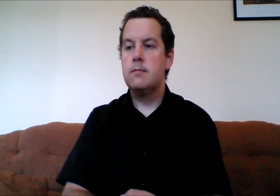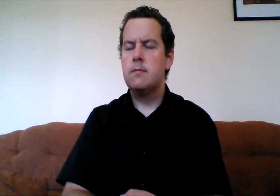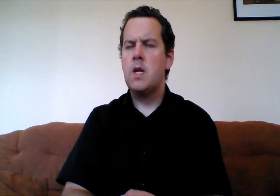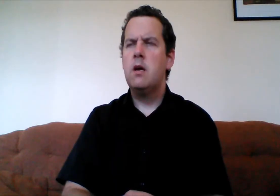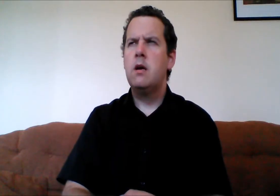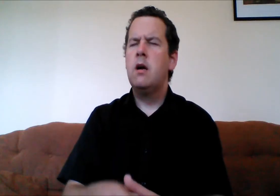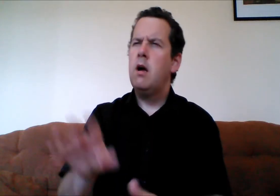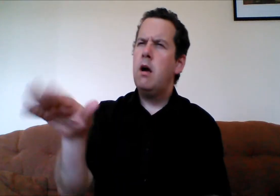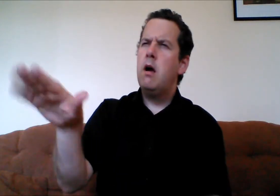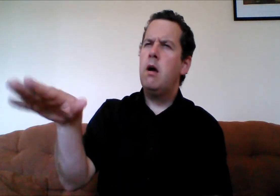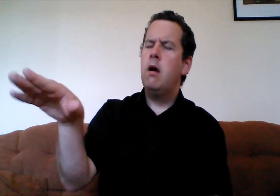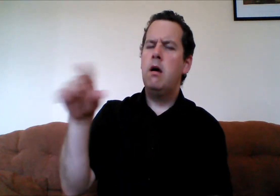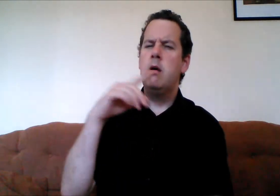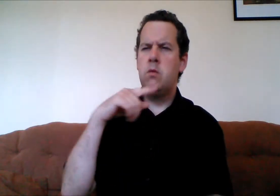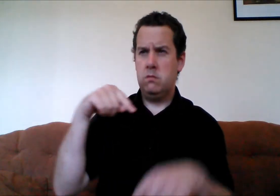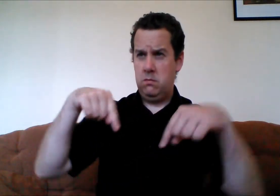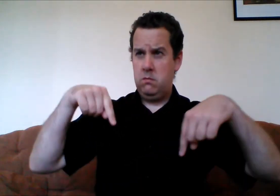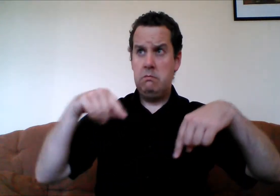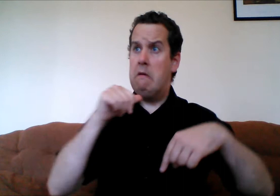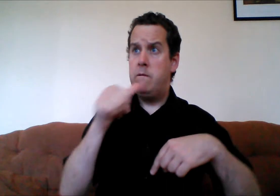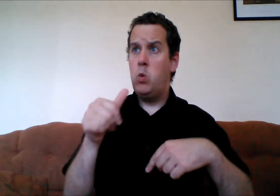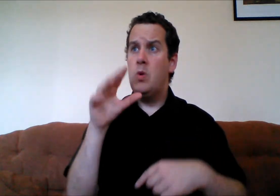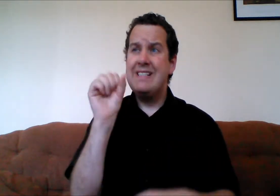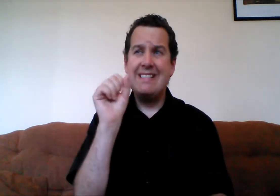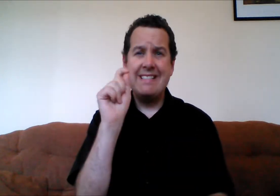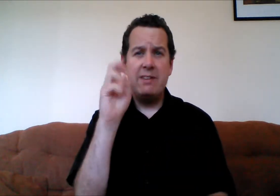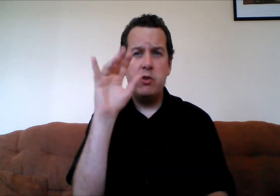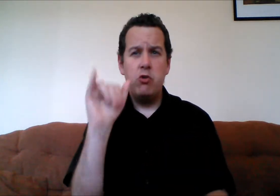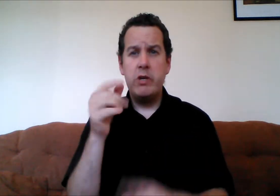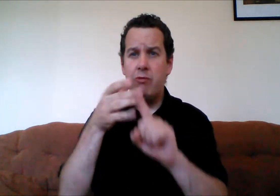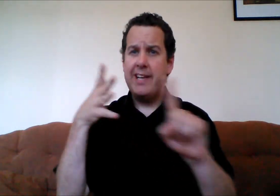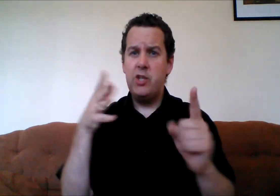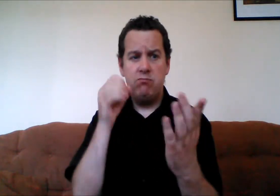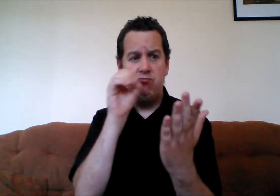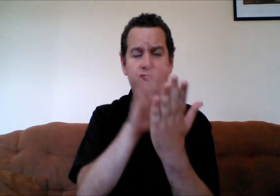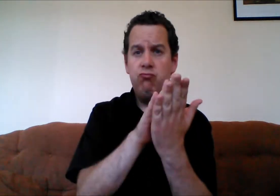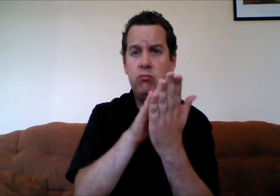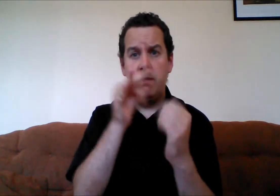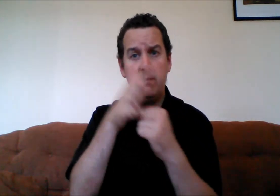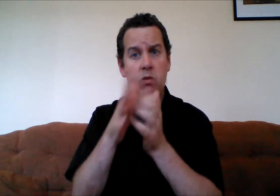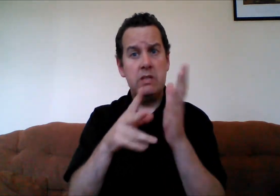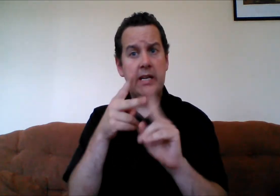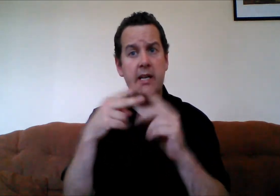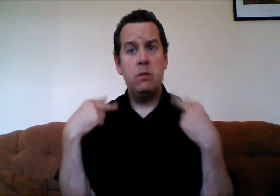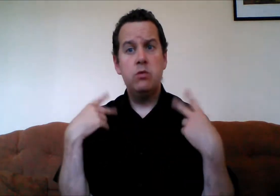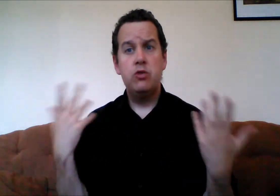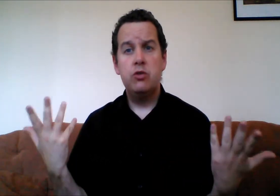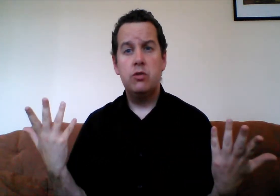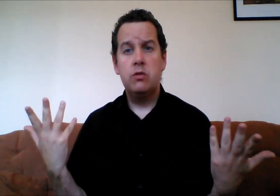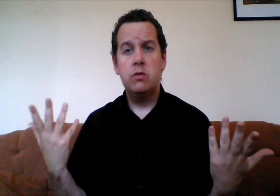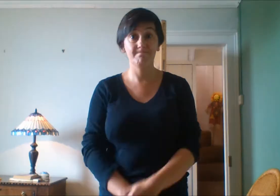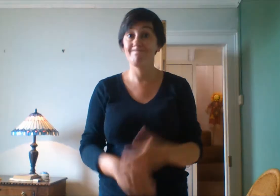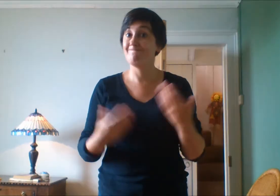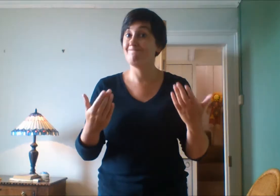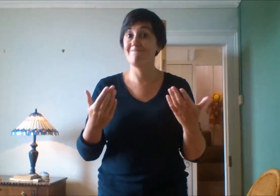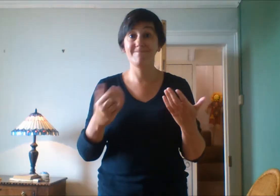Do we not have statutory recognition for sign language in this country? Can you believe we do not? We have it recognised within, we'll say, the 1998